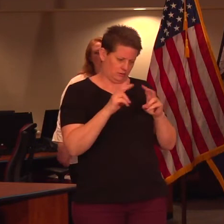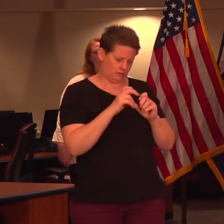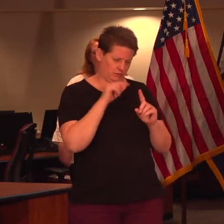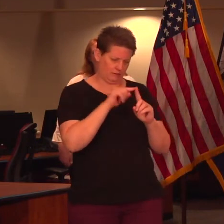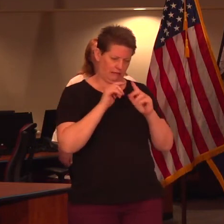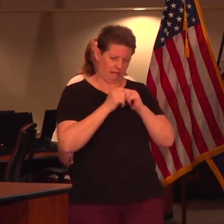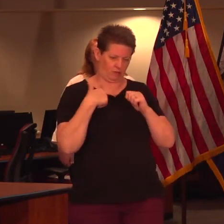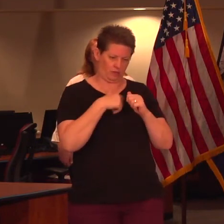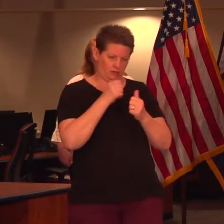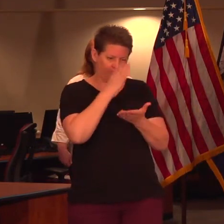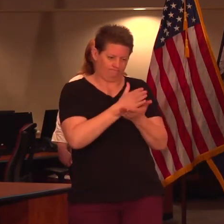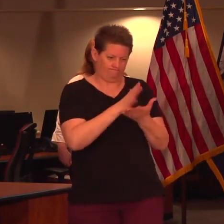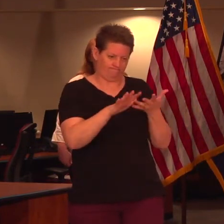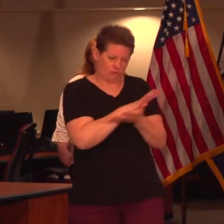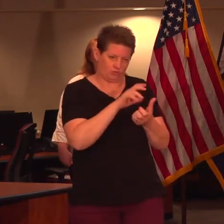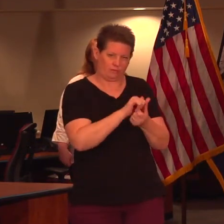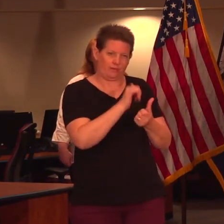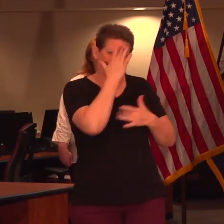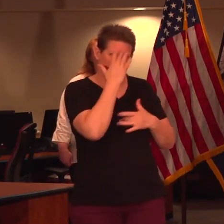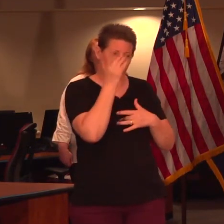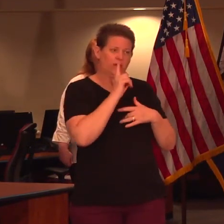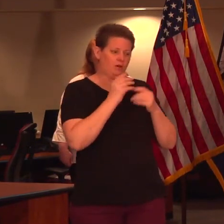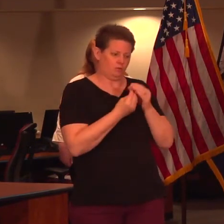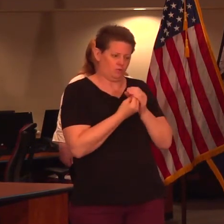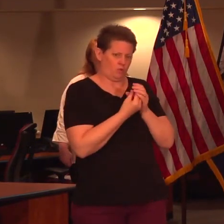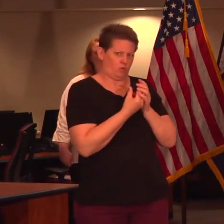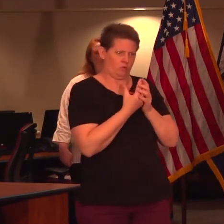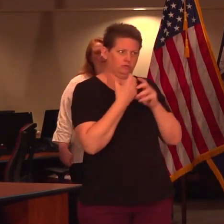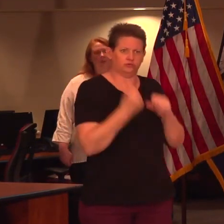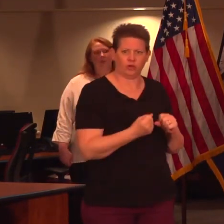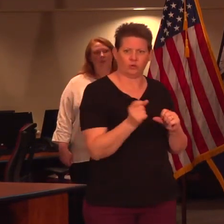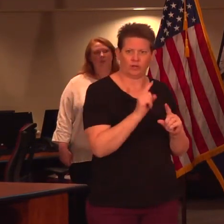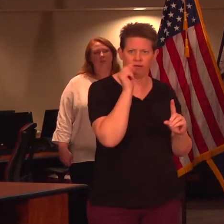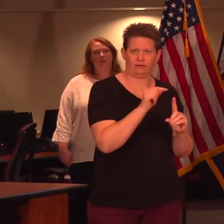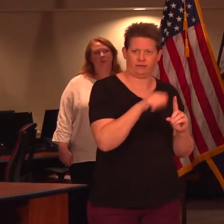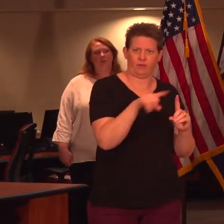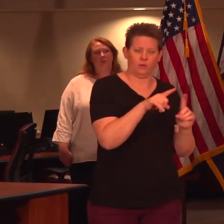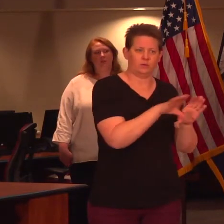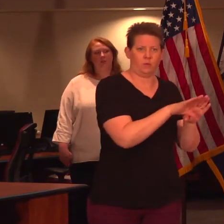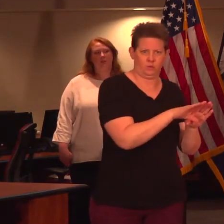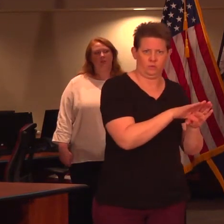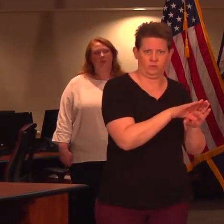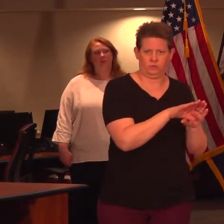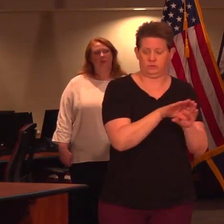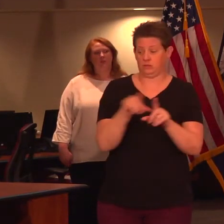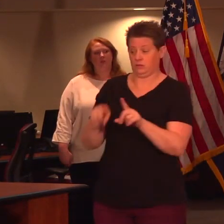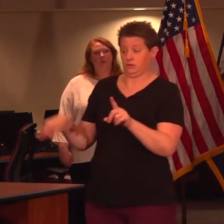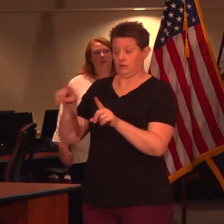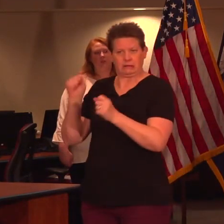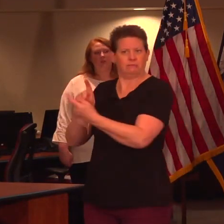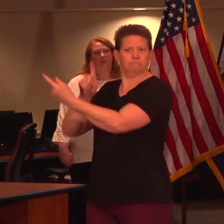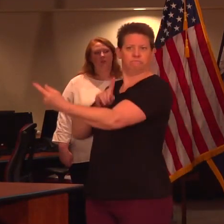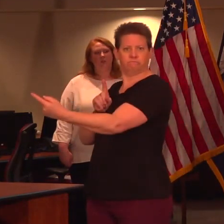that virus where you might say where it breeds the strongest, and to keep the others, have social distancing and